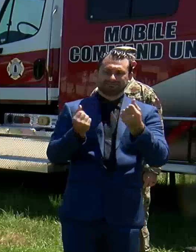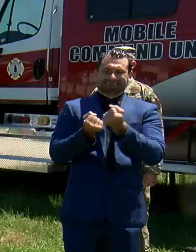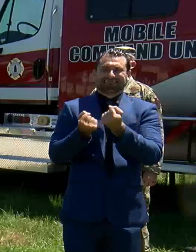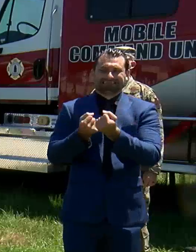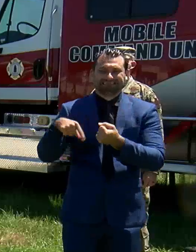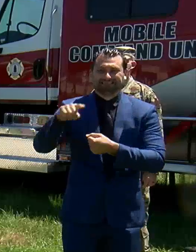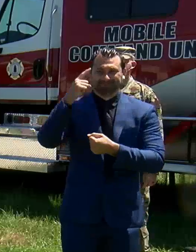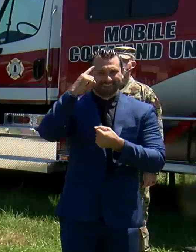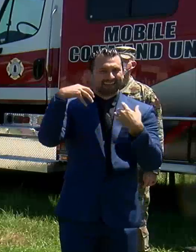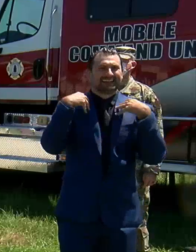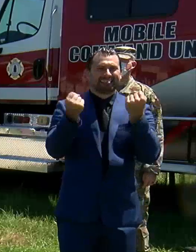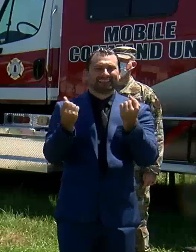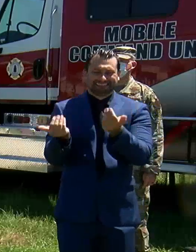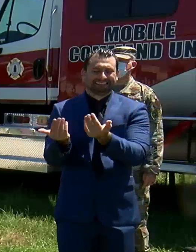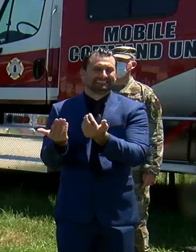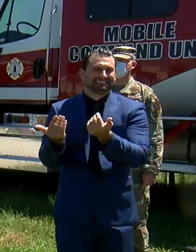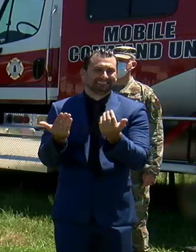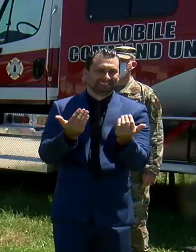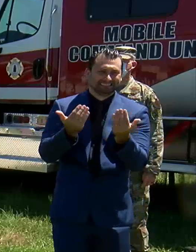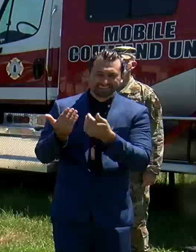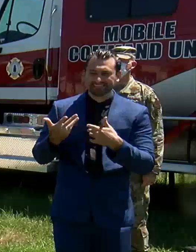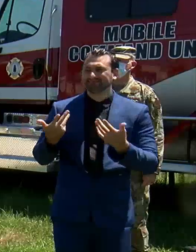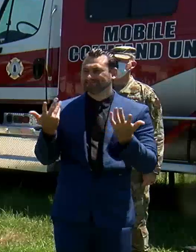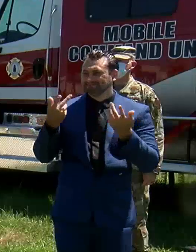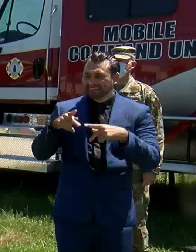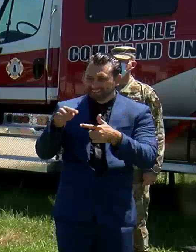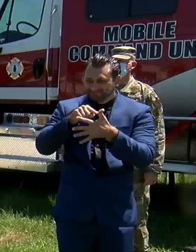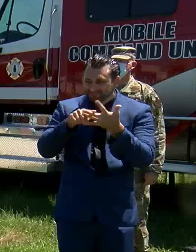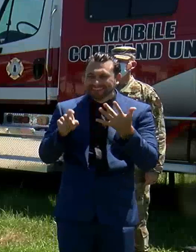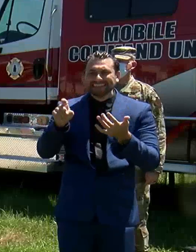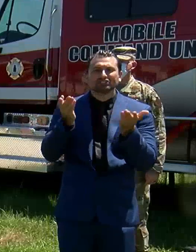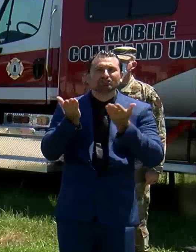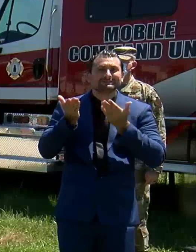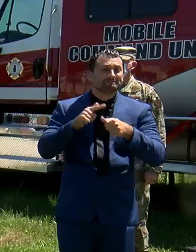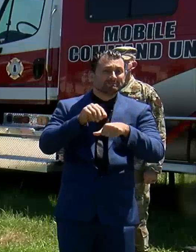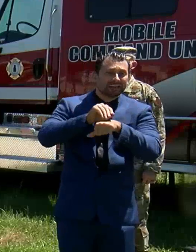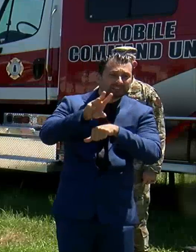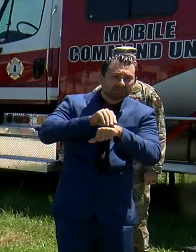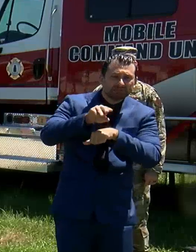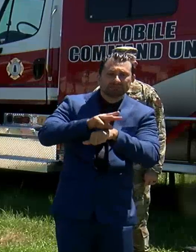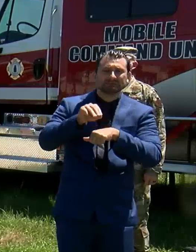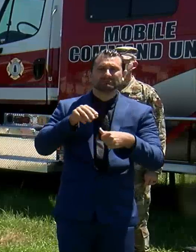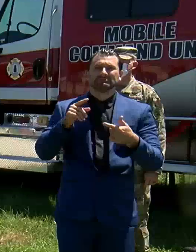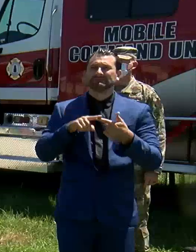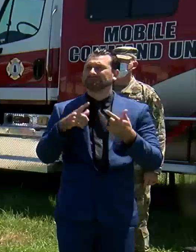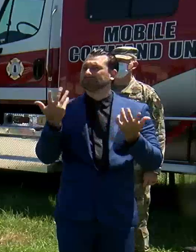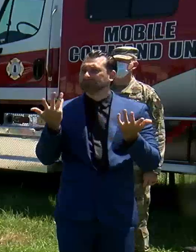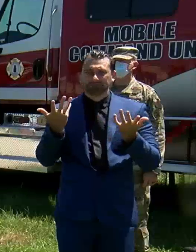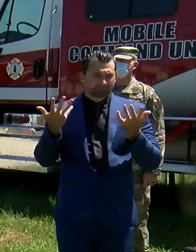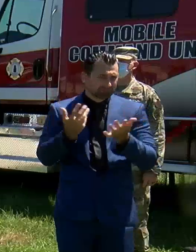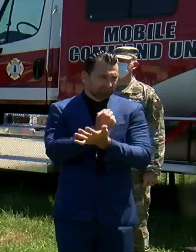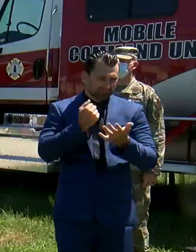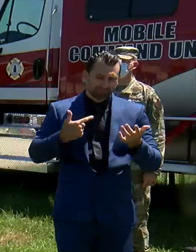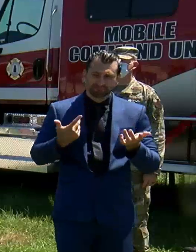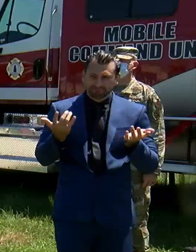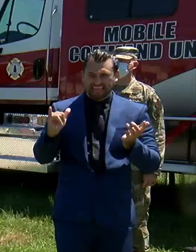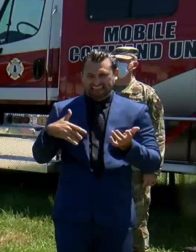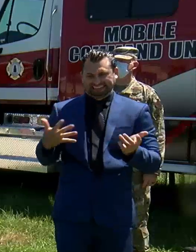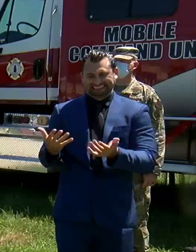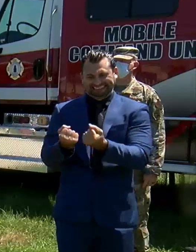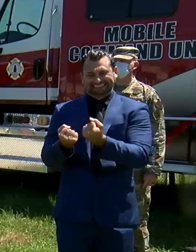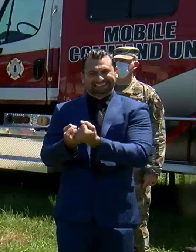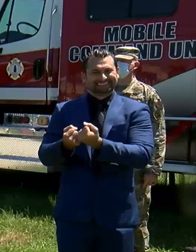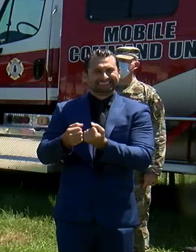But patients in need of mental health should not have to wait to know if they can be treated. So this will also reduce administrative burdens